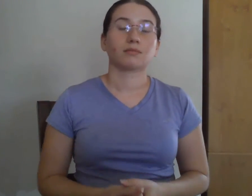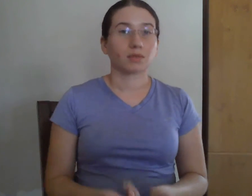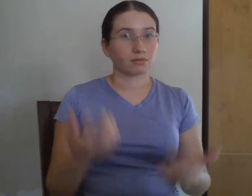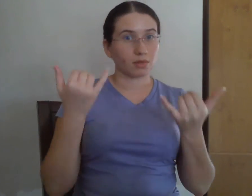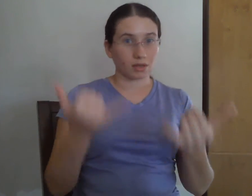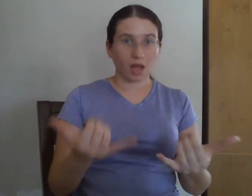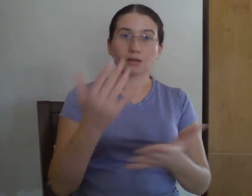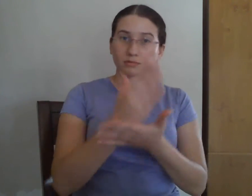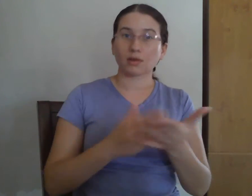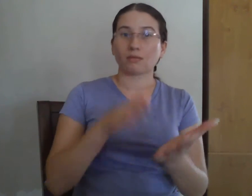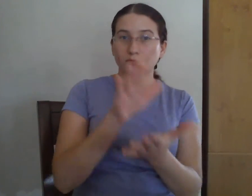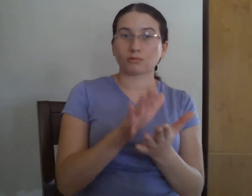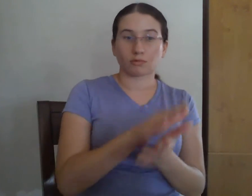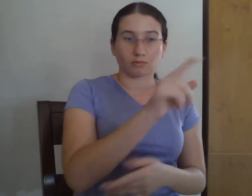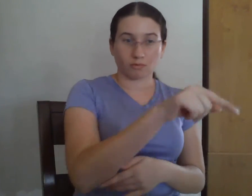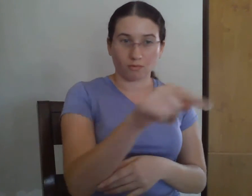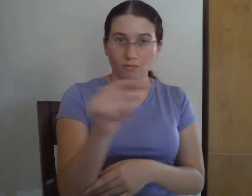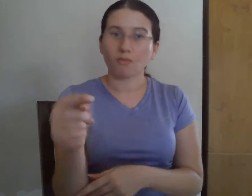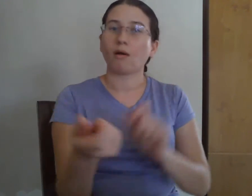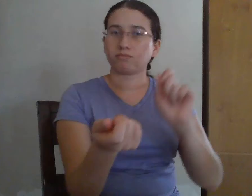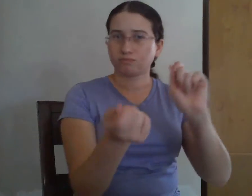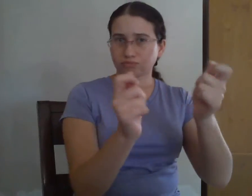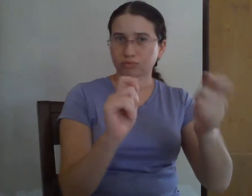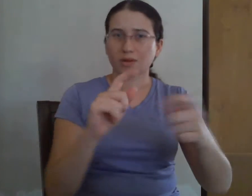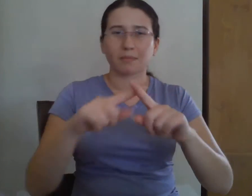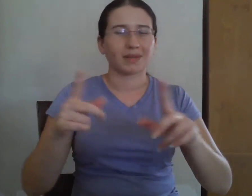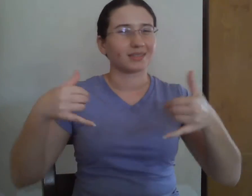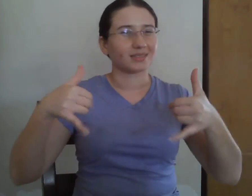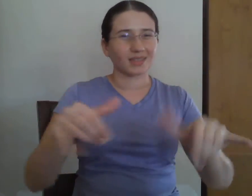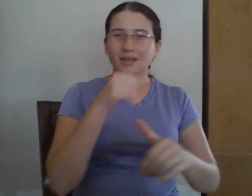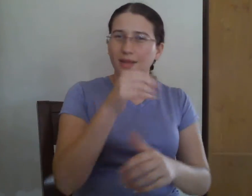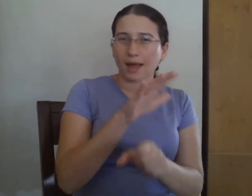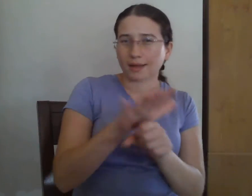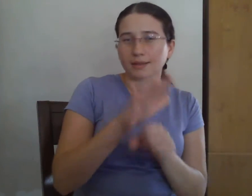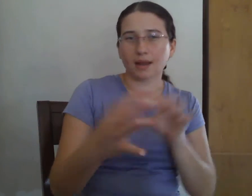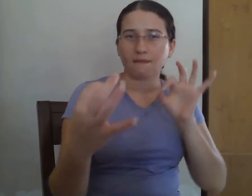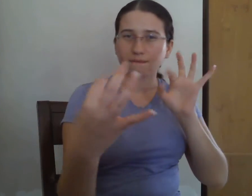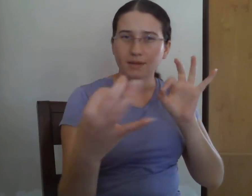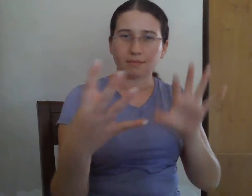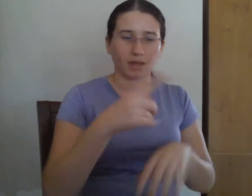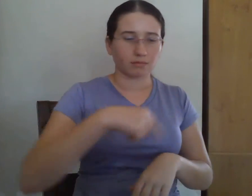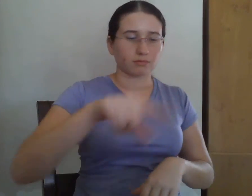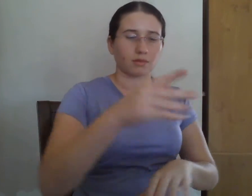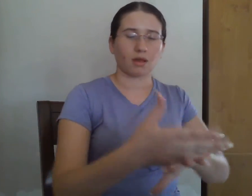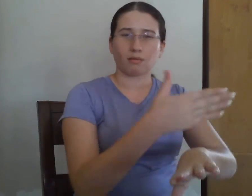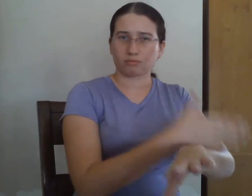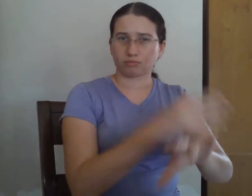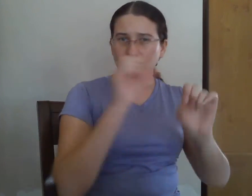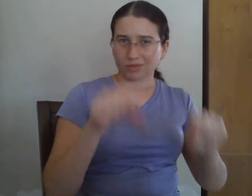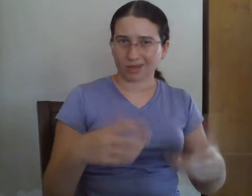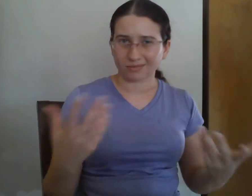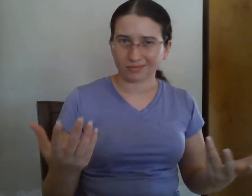them almost no feedback that actually helps them improve their practice. Our teachers deserve